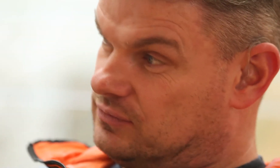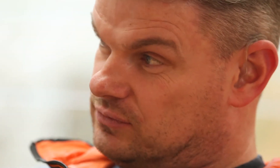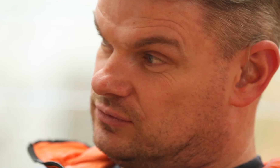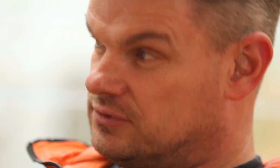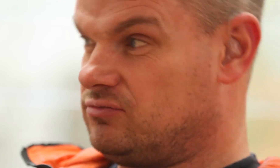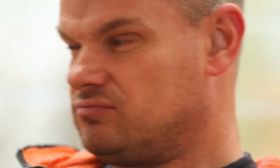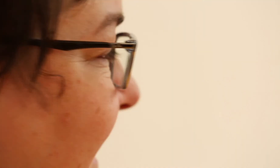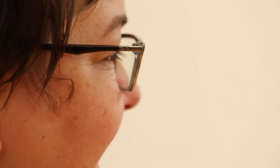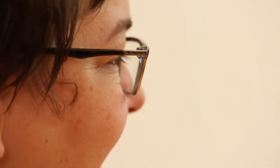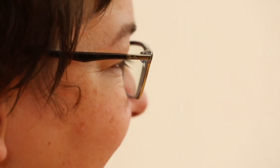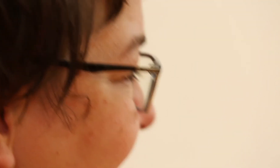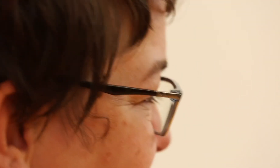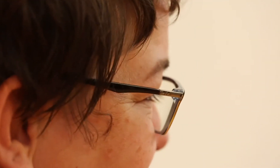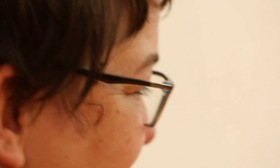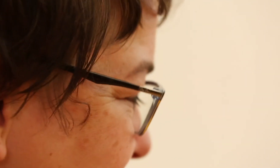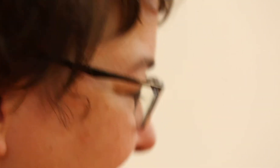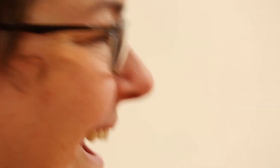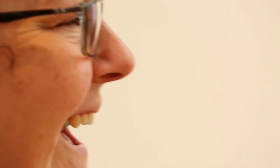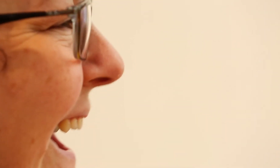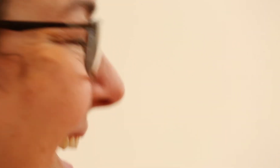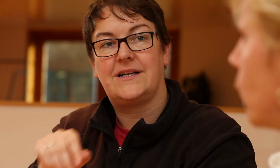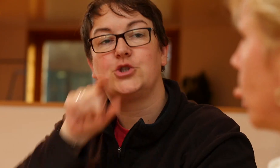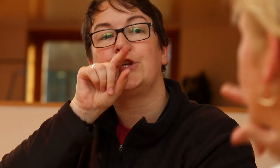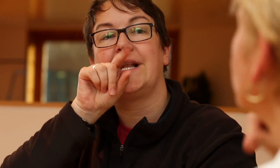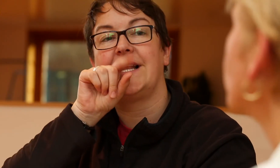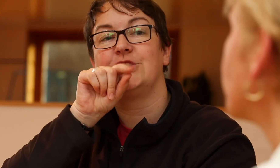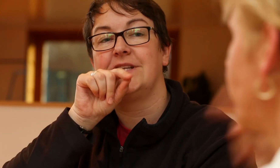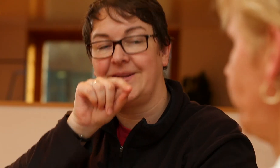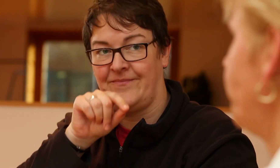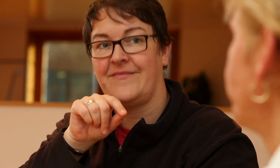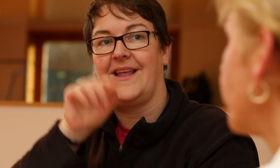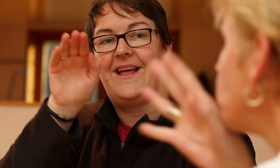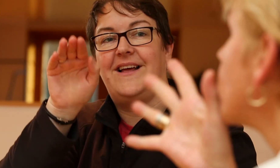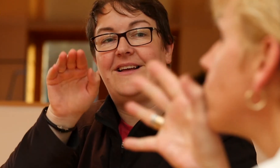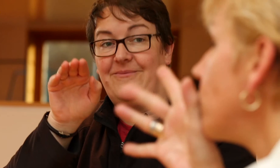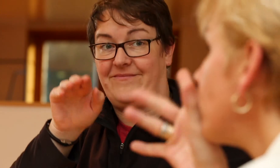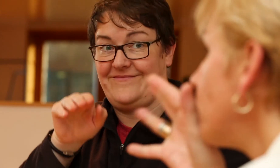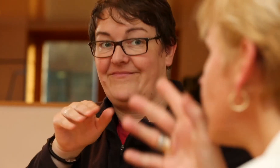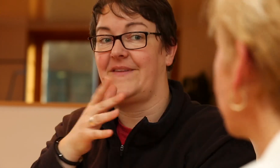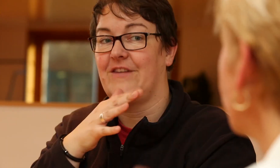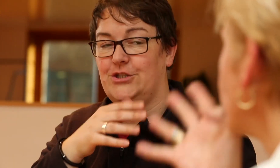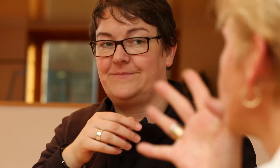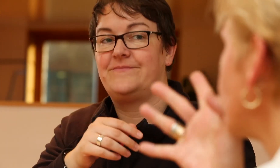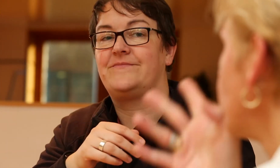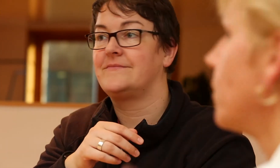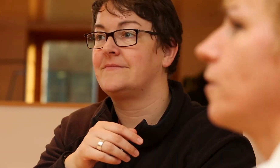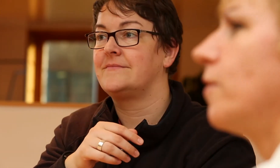interpreting service, who will try to book the person or organisation the patient chooses. If this is